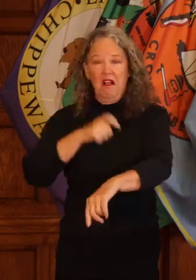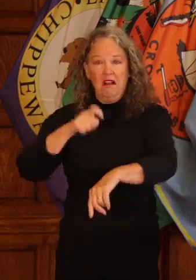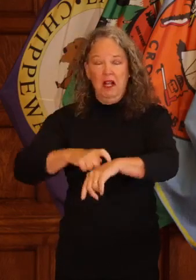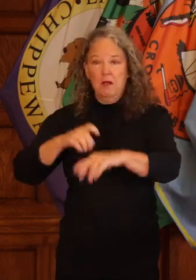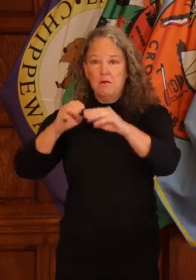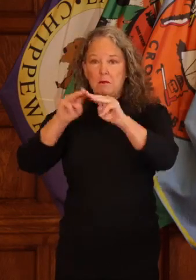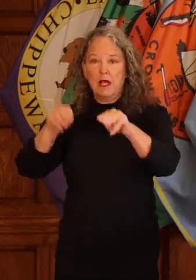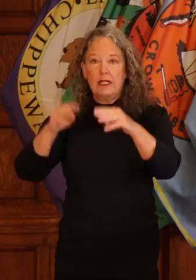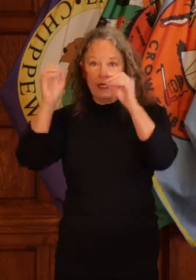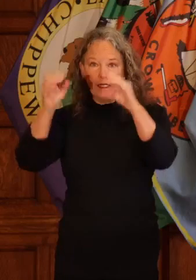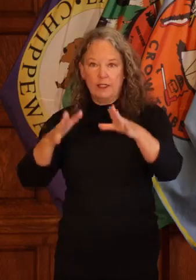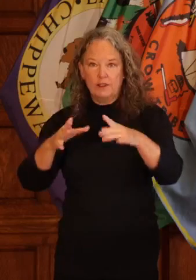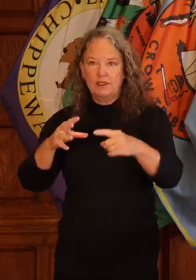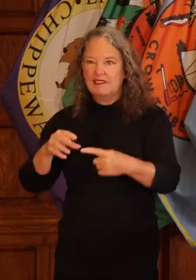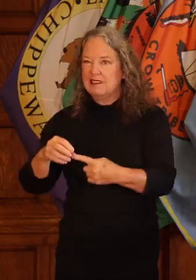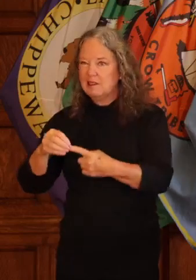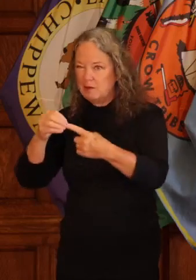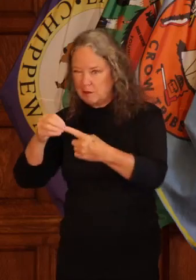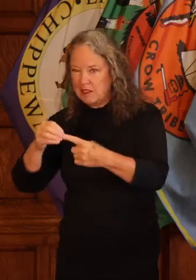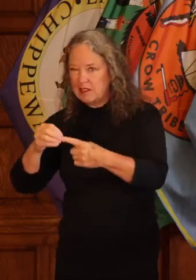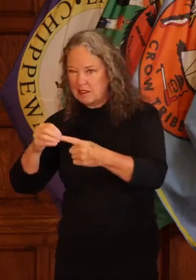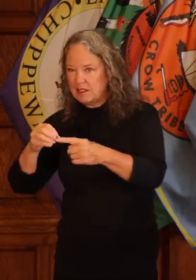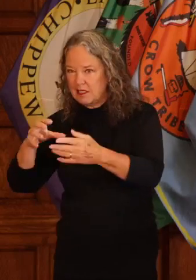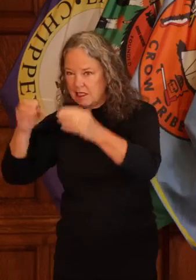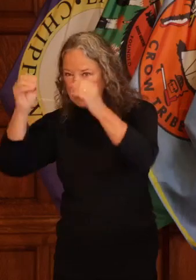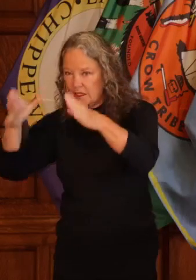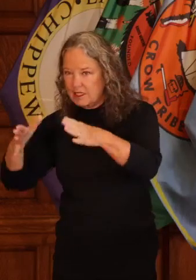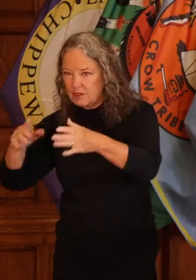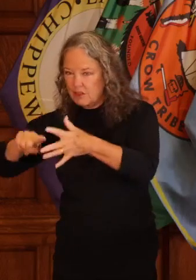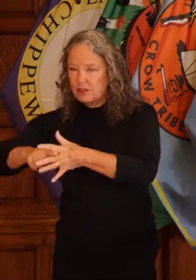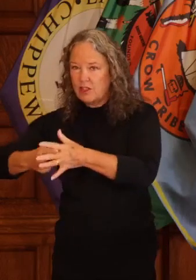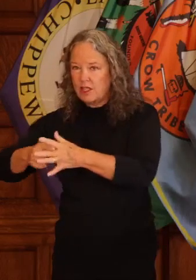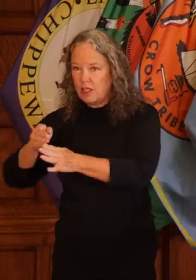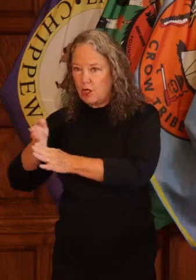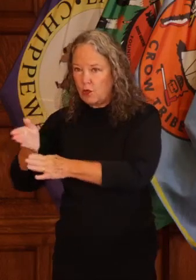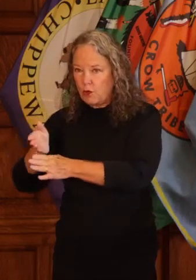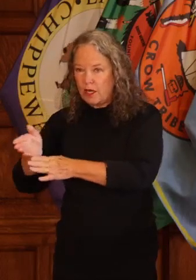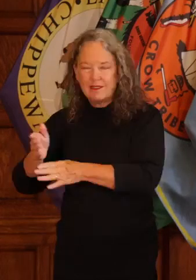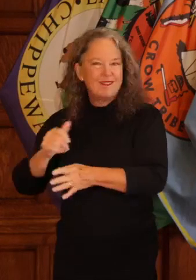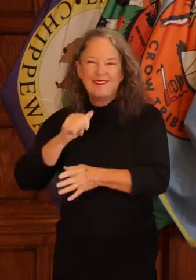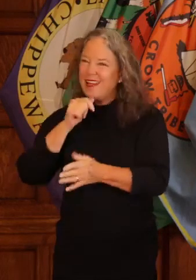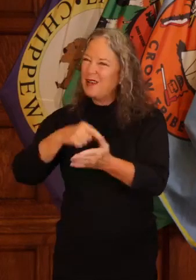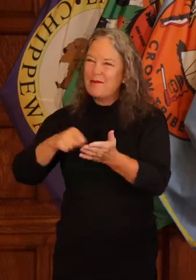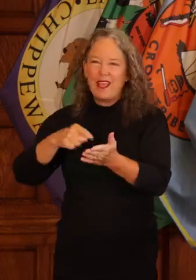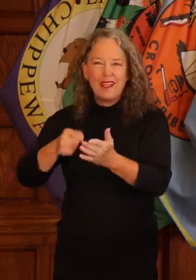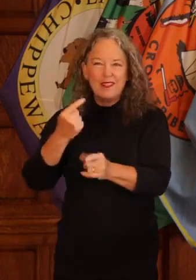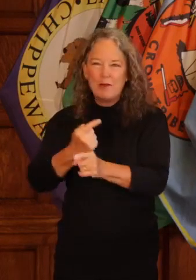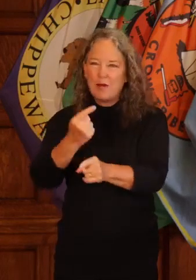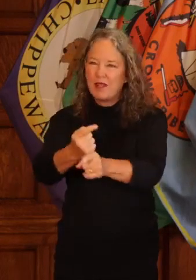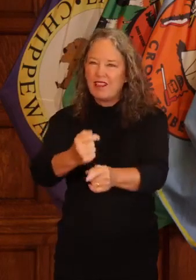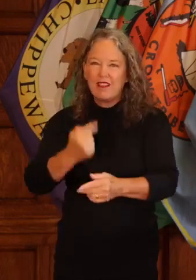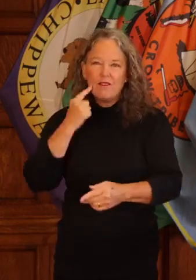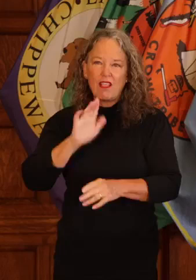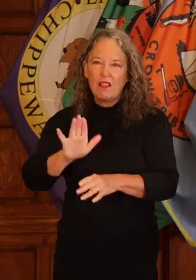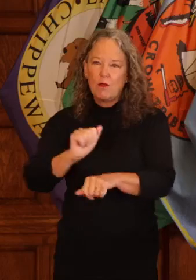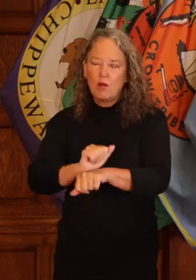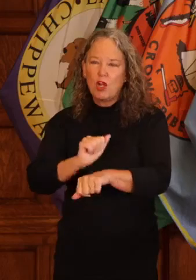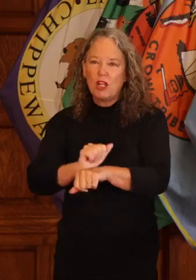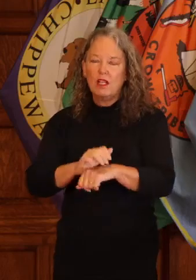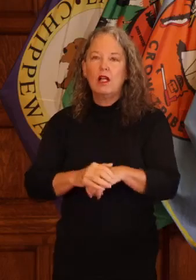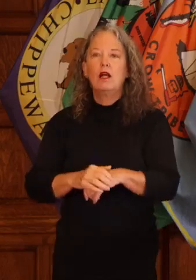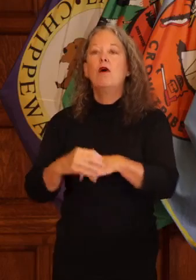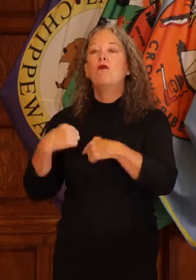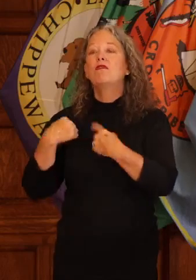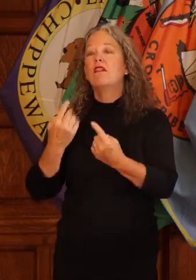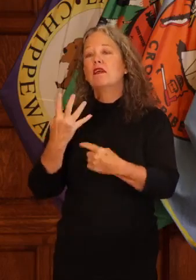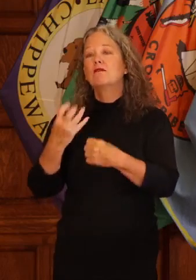teachers, especially those just beginning their careers, have not been compensated properly for their work. Over